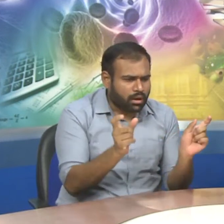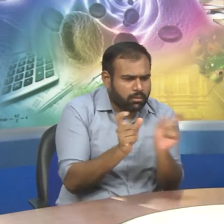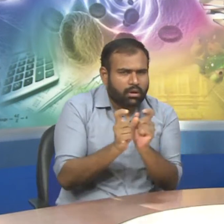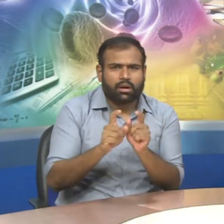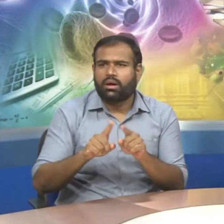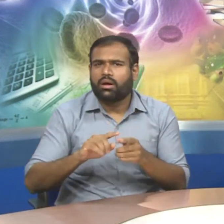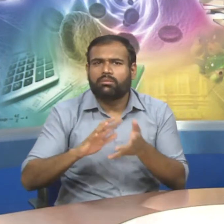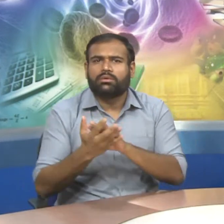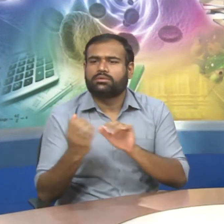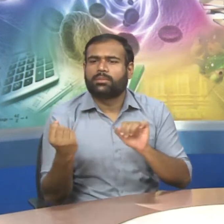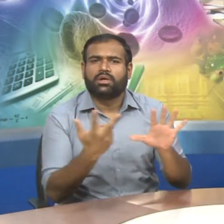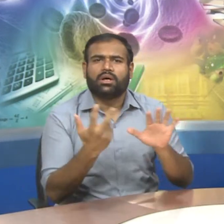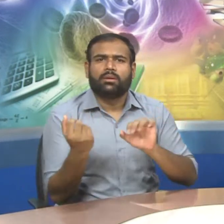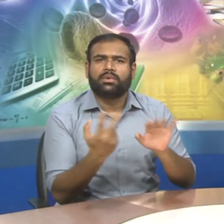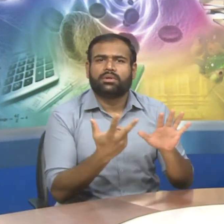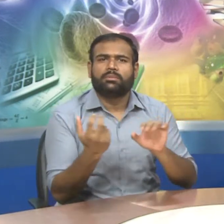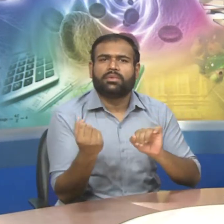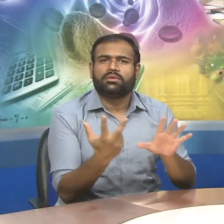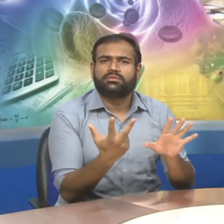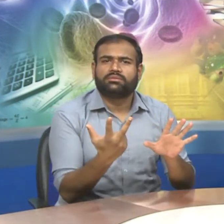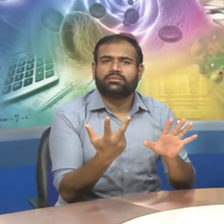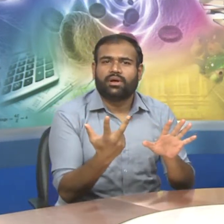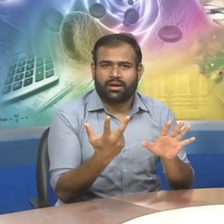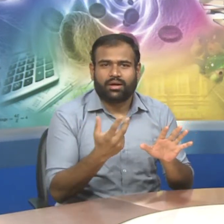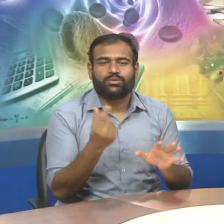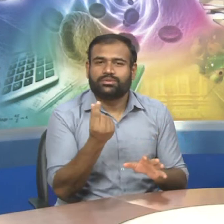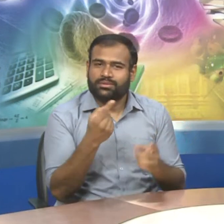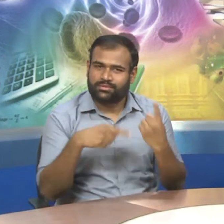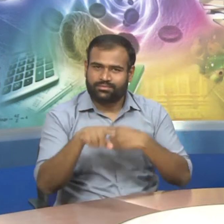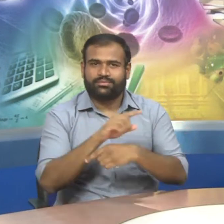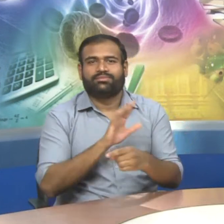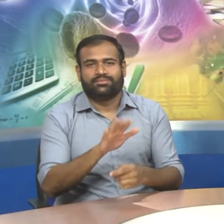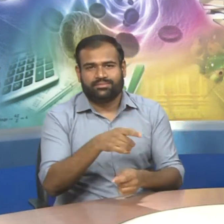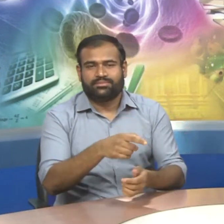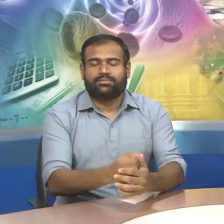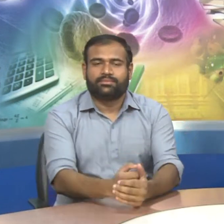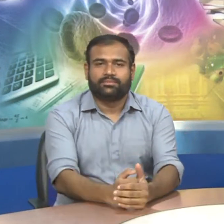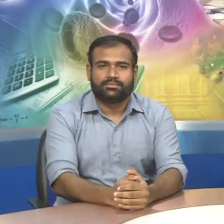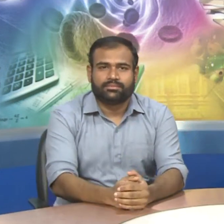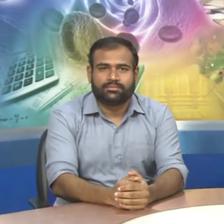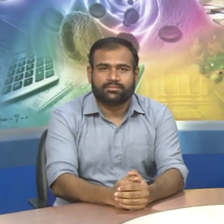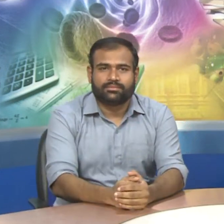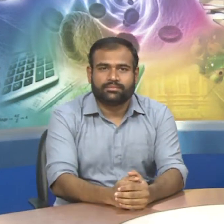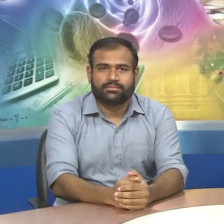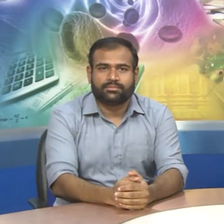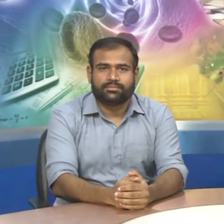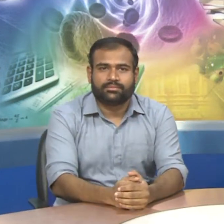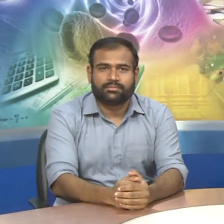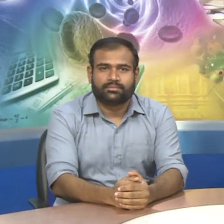So accordingly we make the sign into month. 8 month, 2 months, similarly.